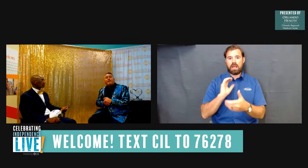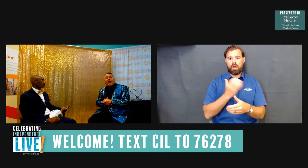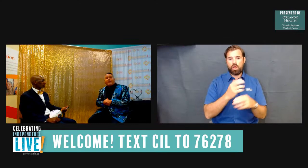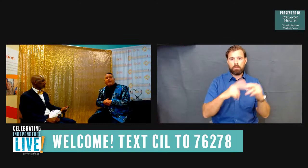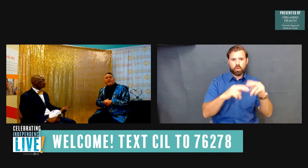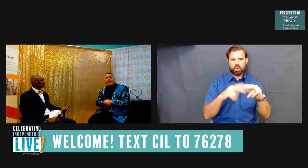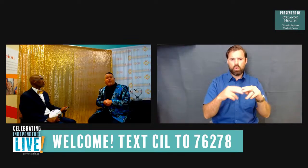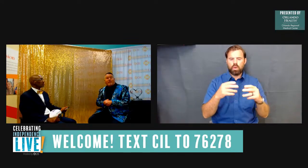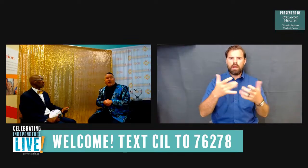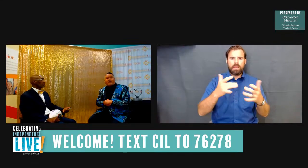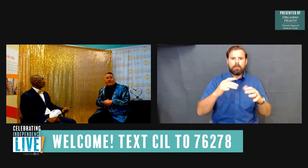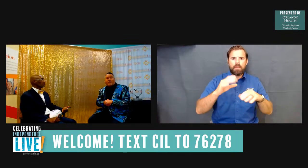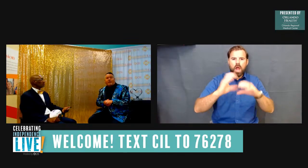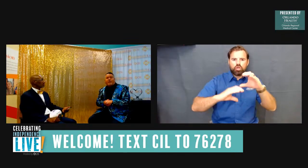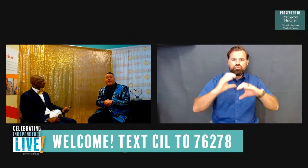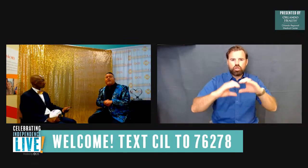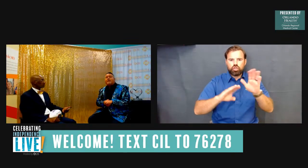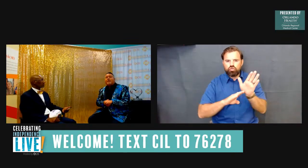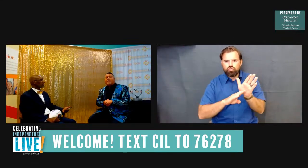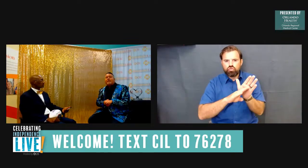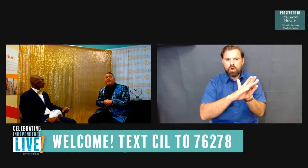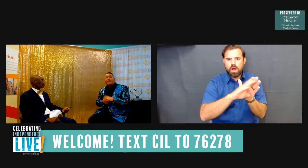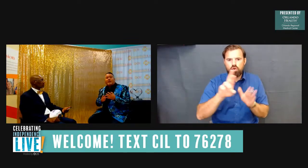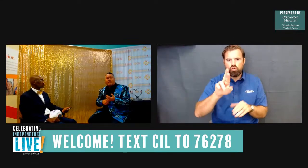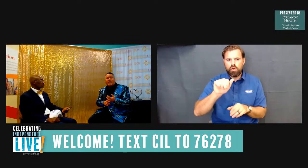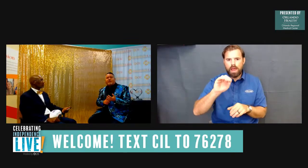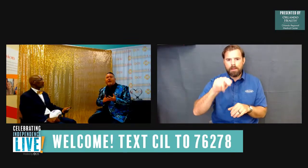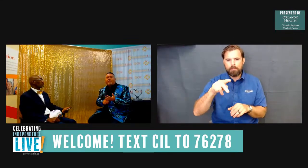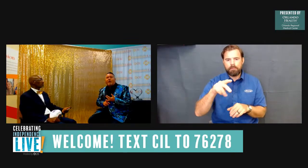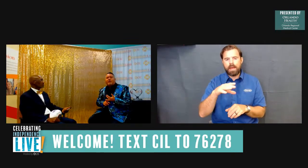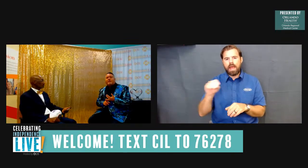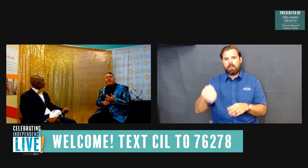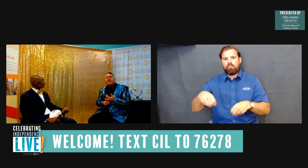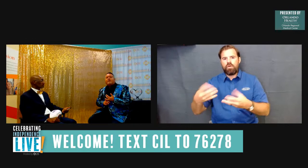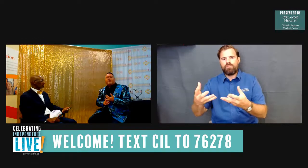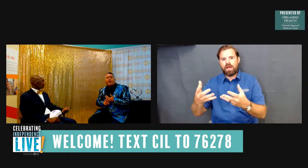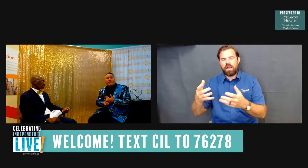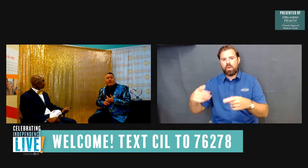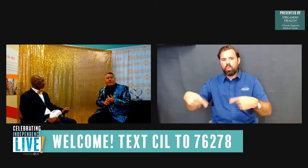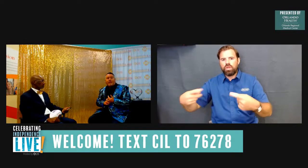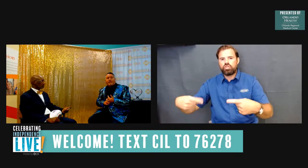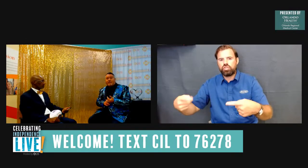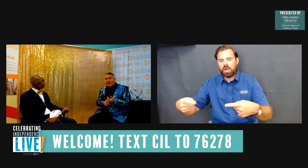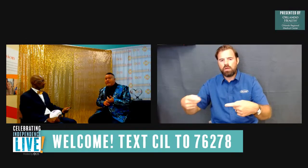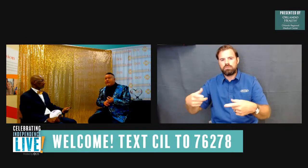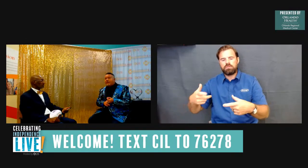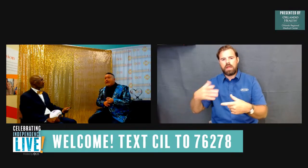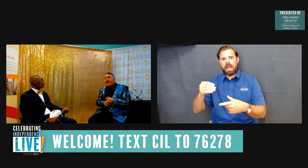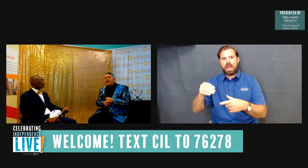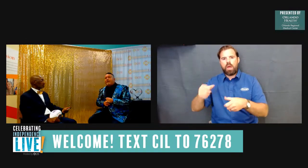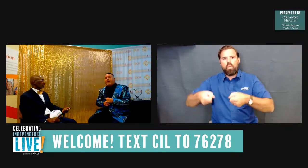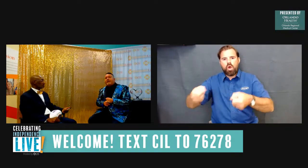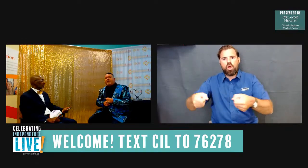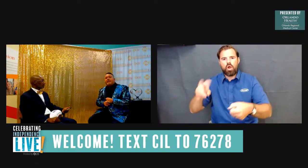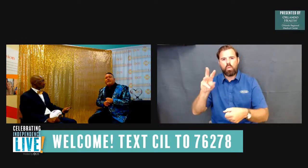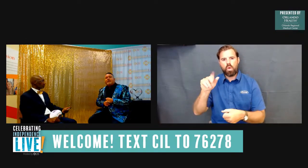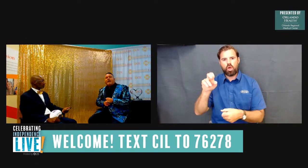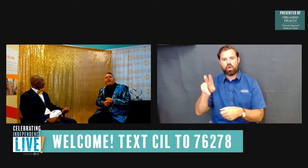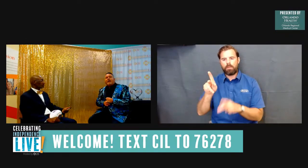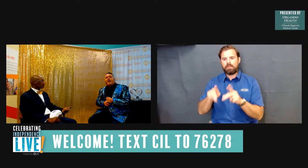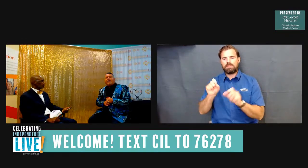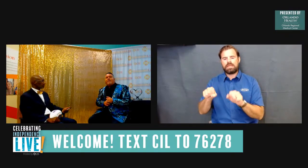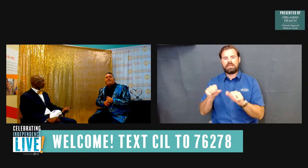it's building ramps and providing durable medical equipment like wheelchairs and walkers so people can remain safe and